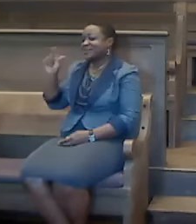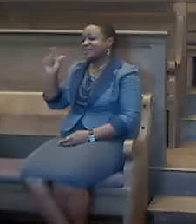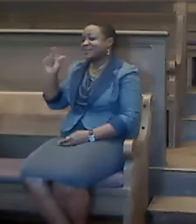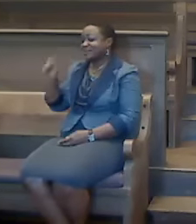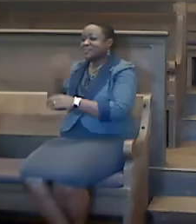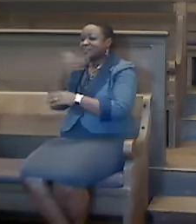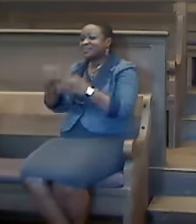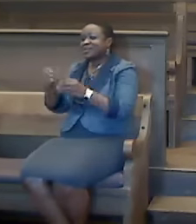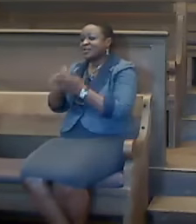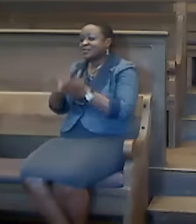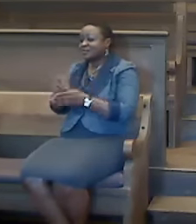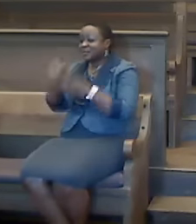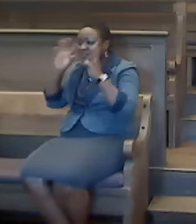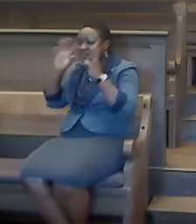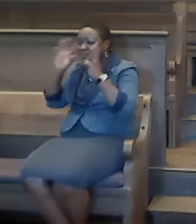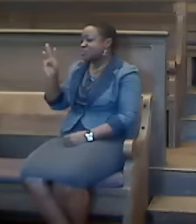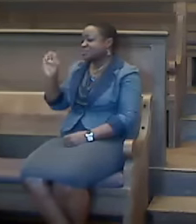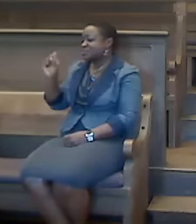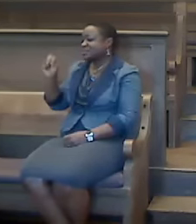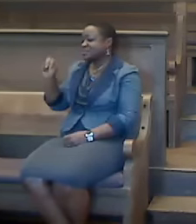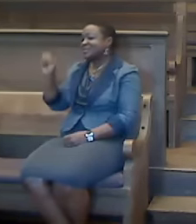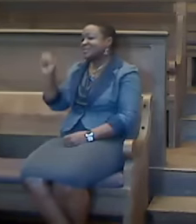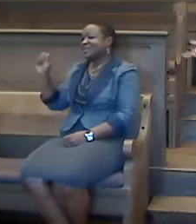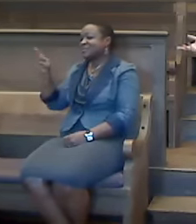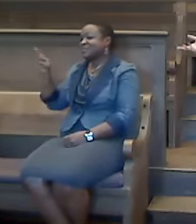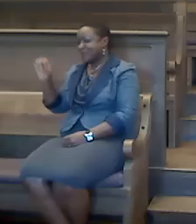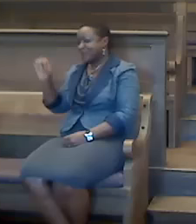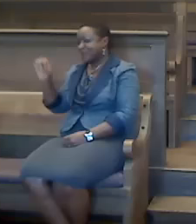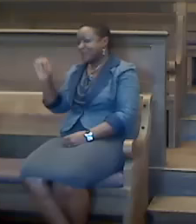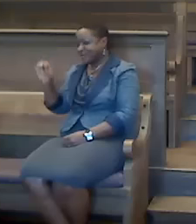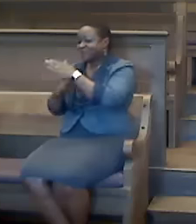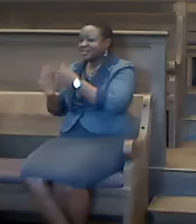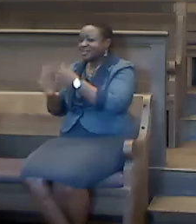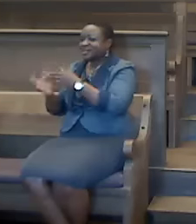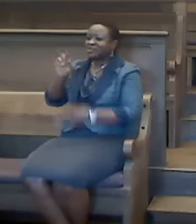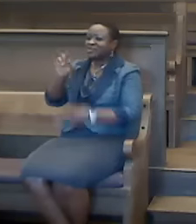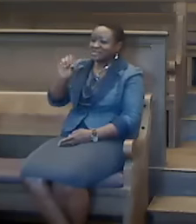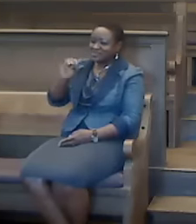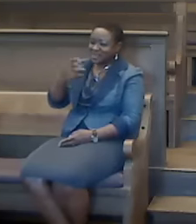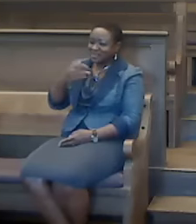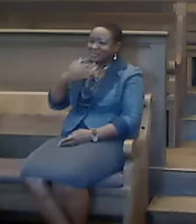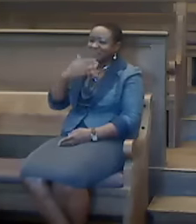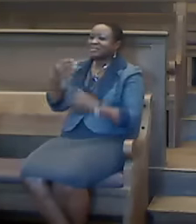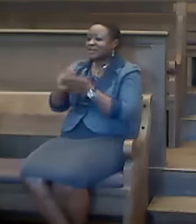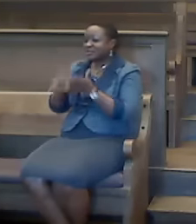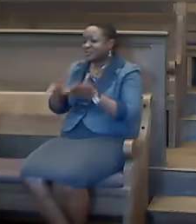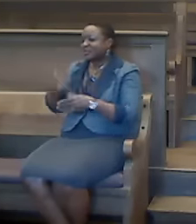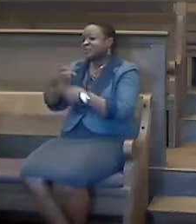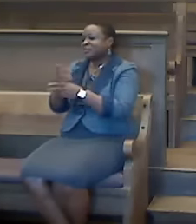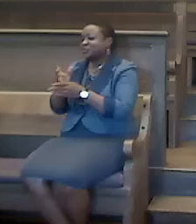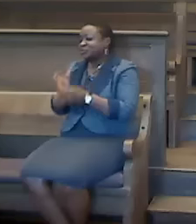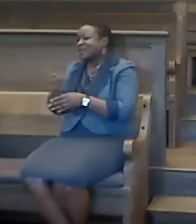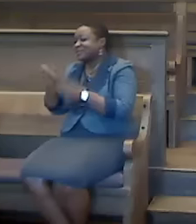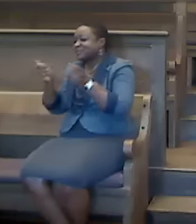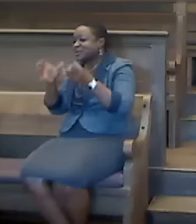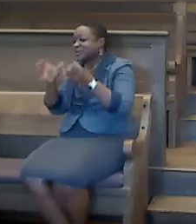and president of the Weston A. Price Foundation, and Jeffrey Smith, best-selling author, producer, and director of the